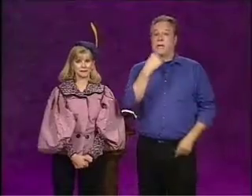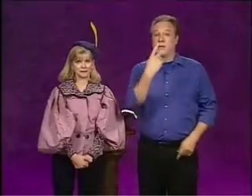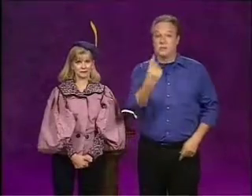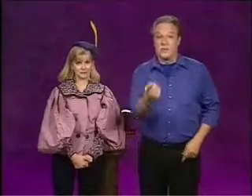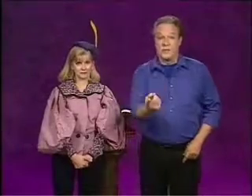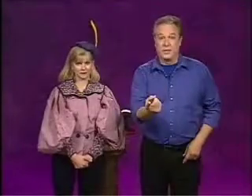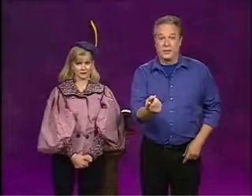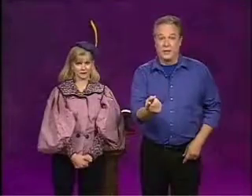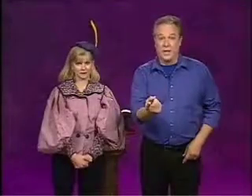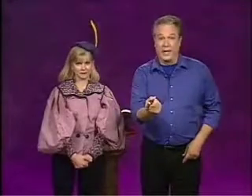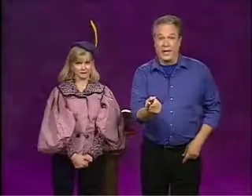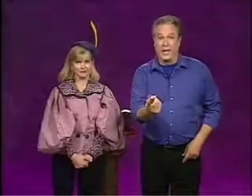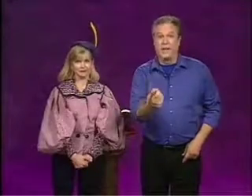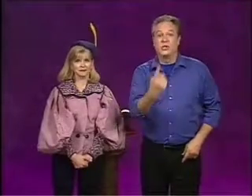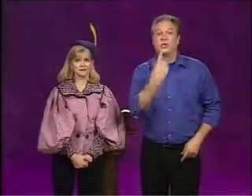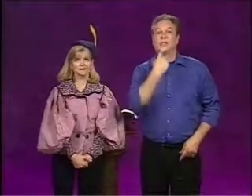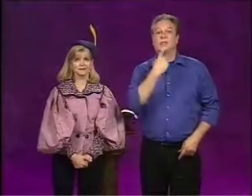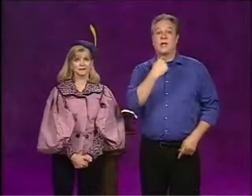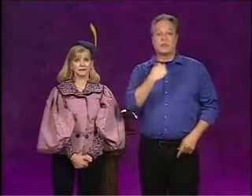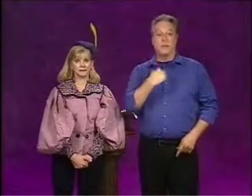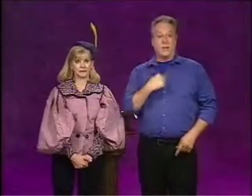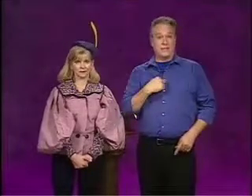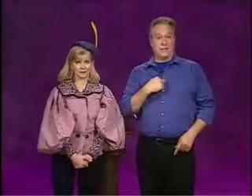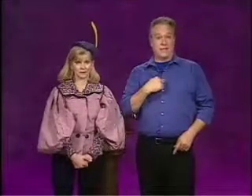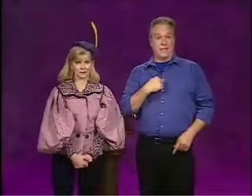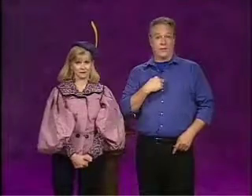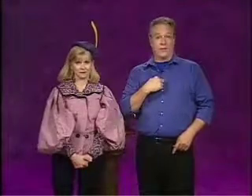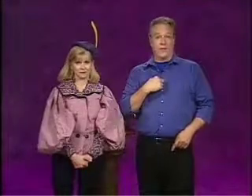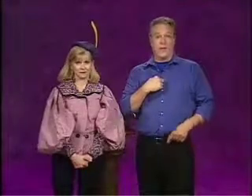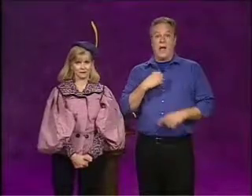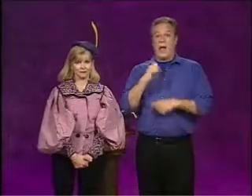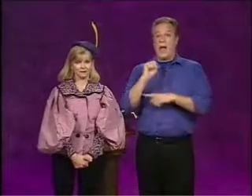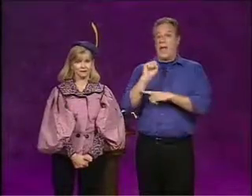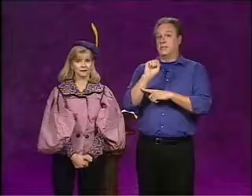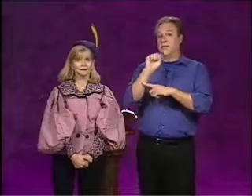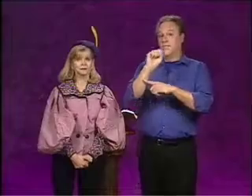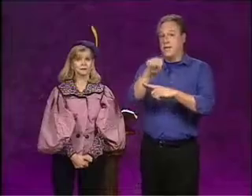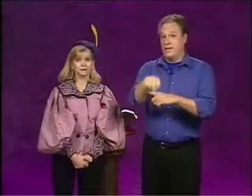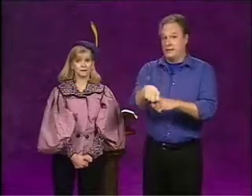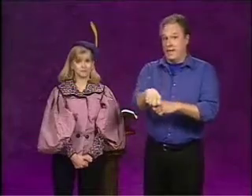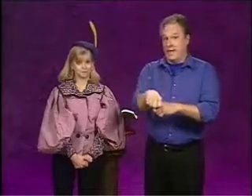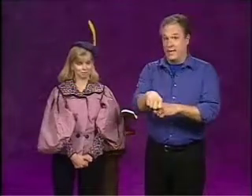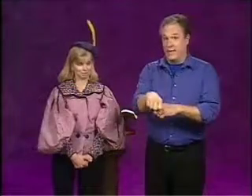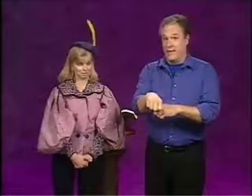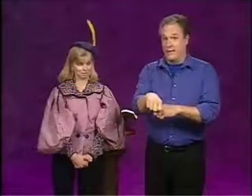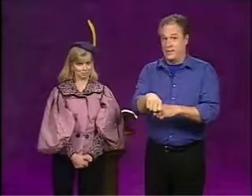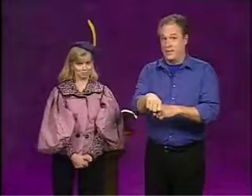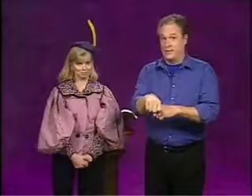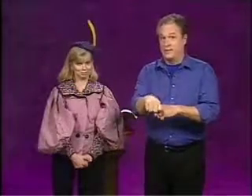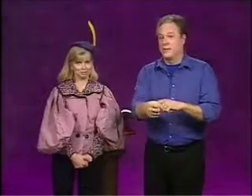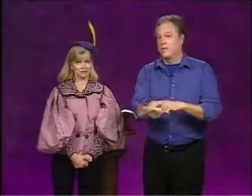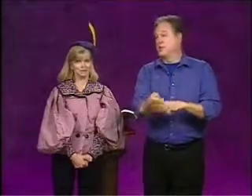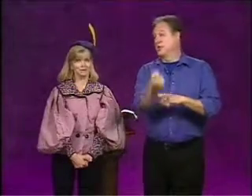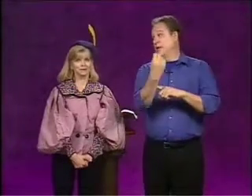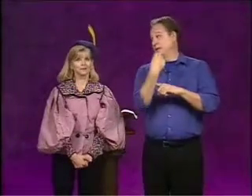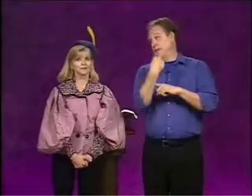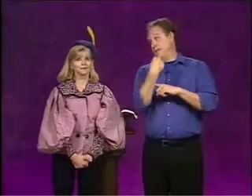tell something to Jane, she tells me something. I defeat Jane in a game of tennis, she defeats